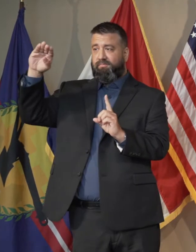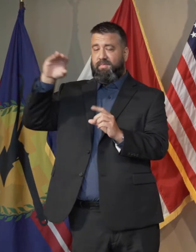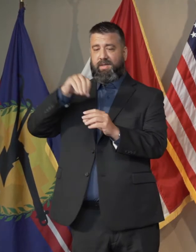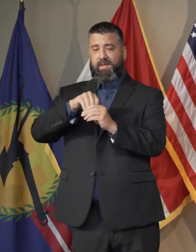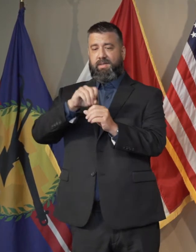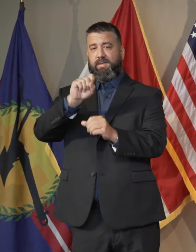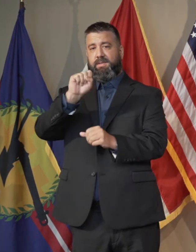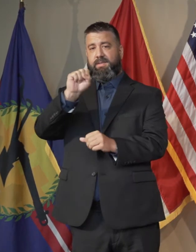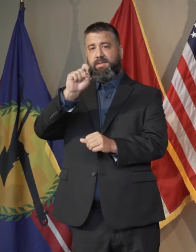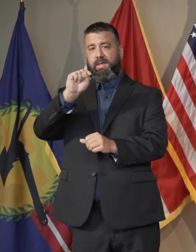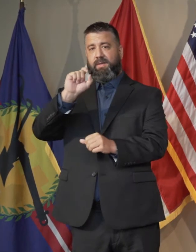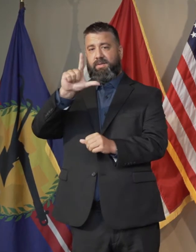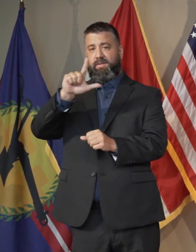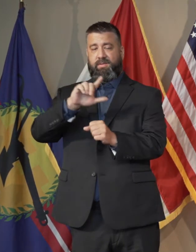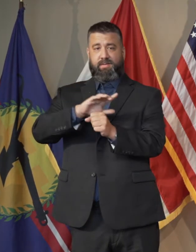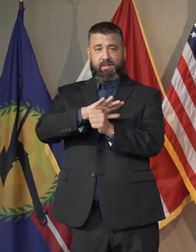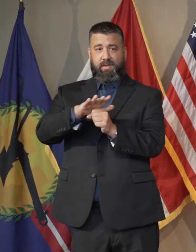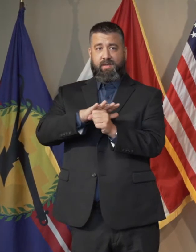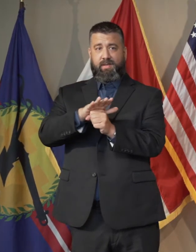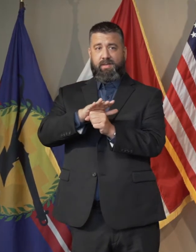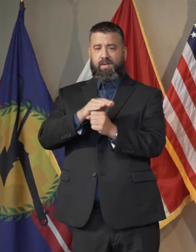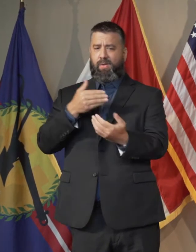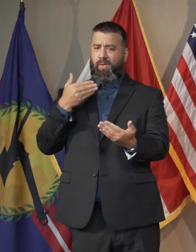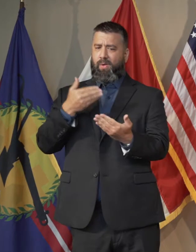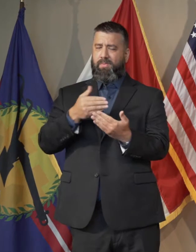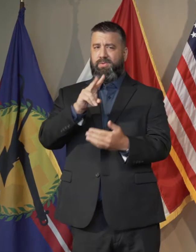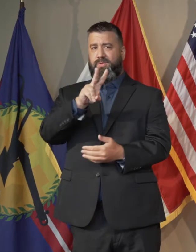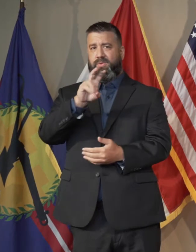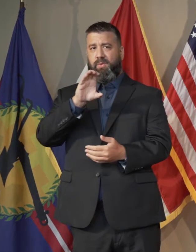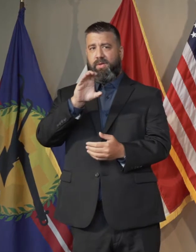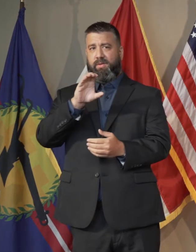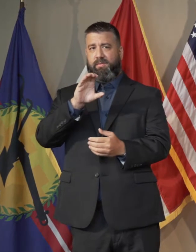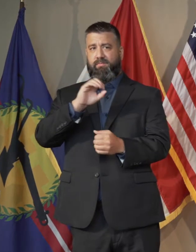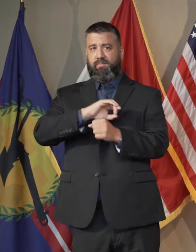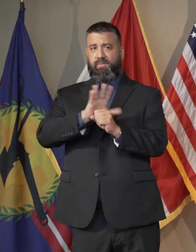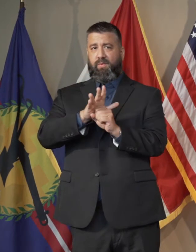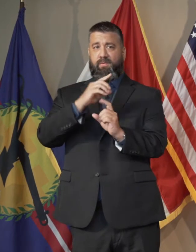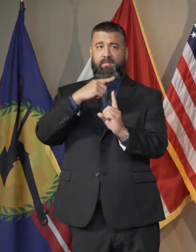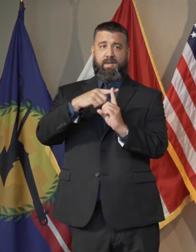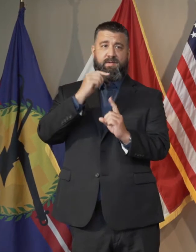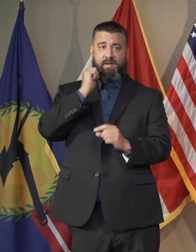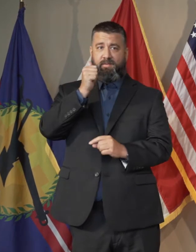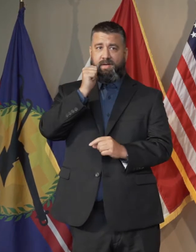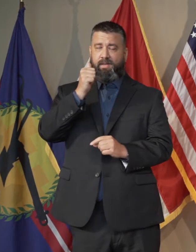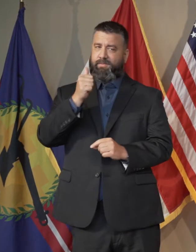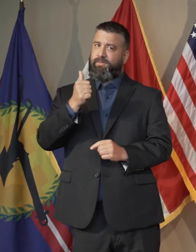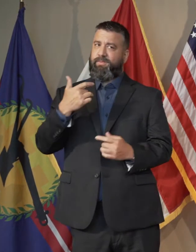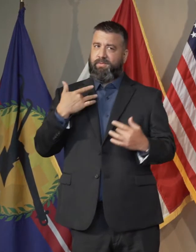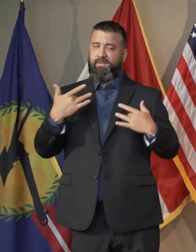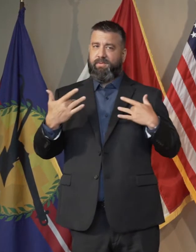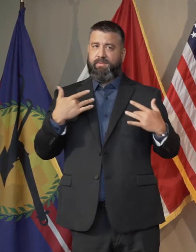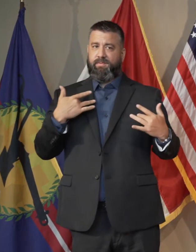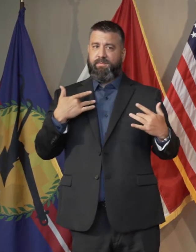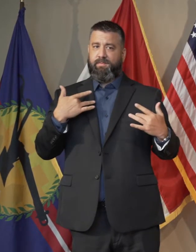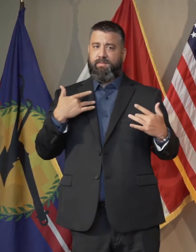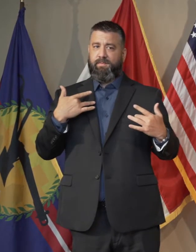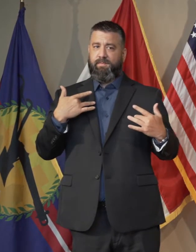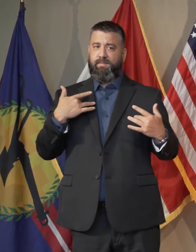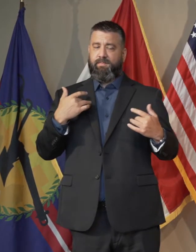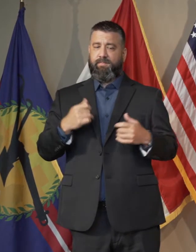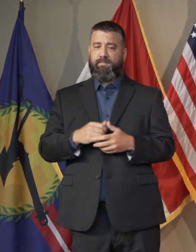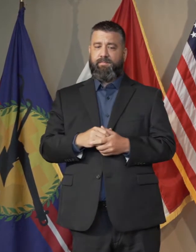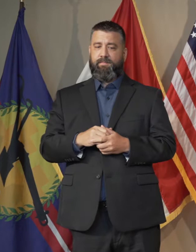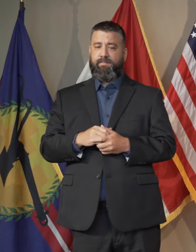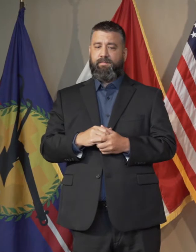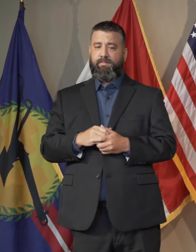County, almost 200 cases now per day in the county, are concerning. While the rate of new cases